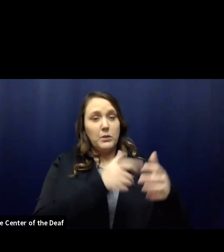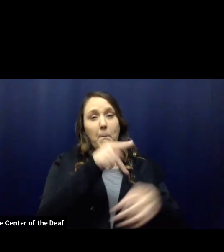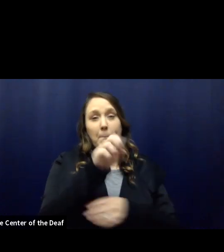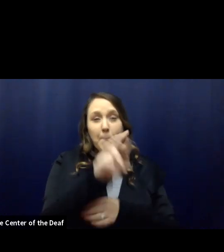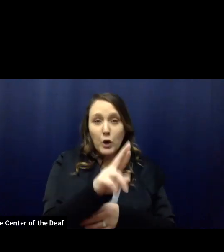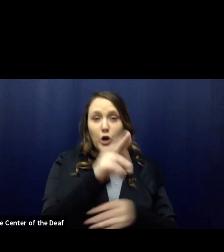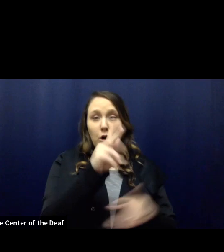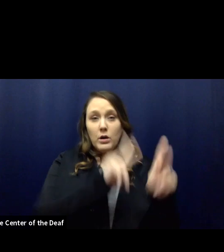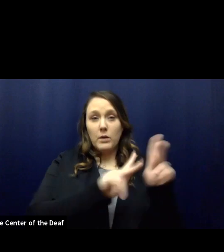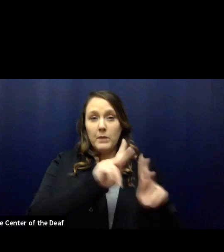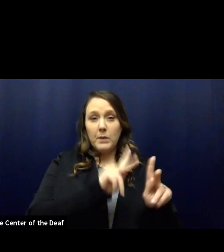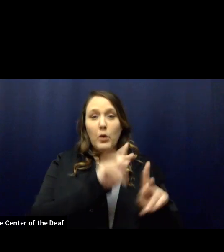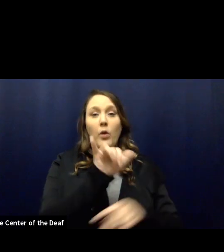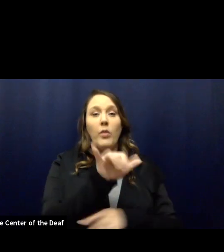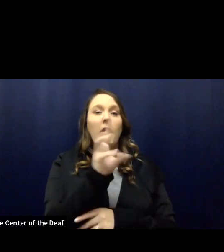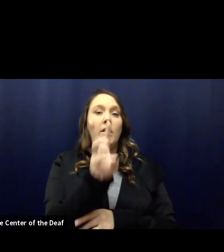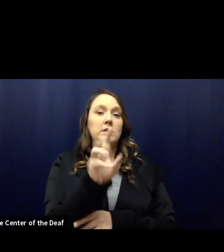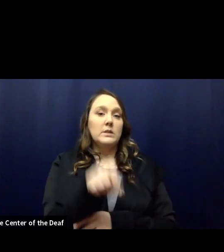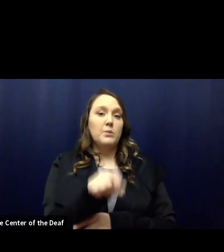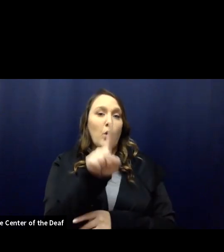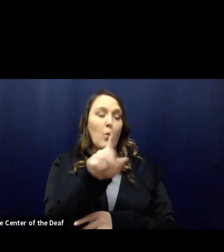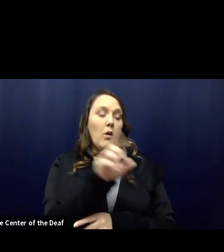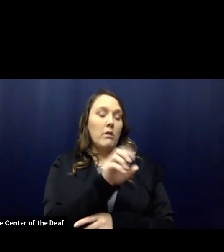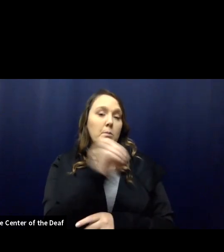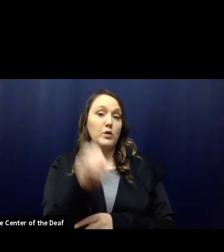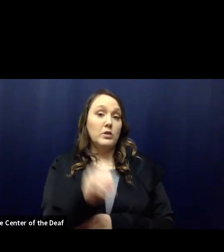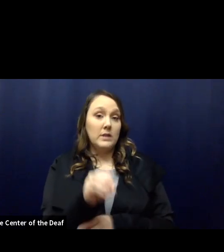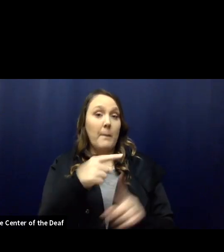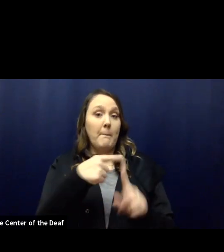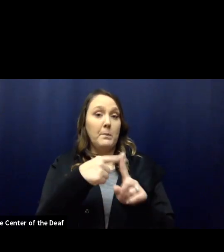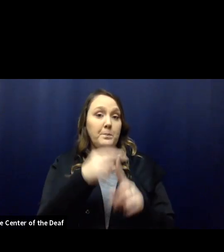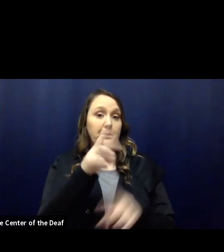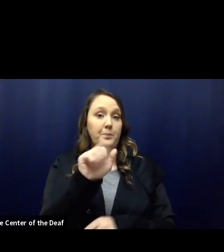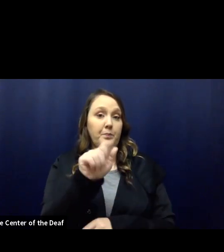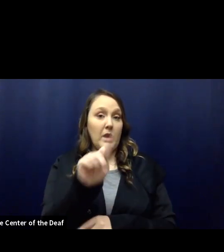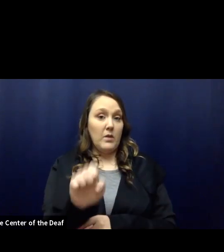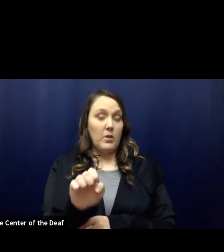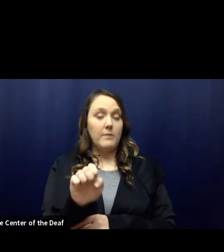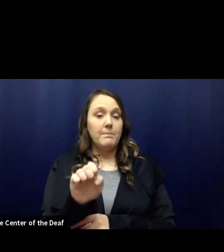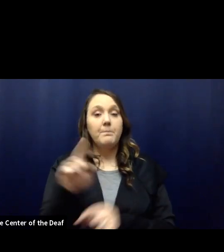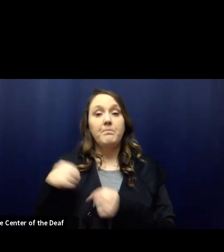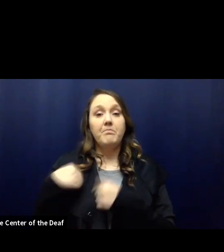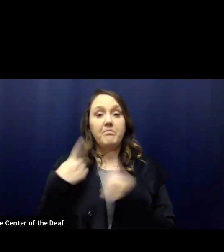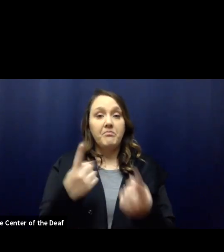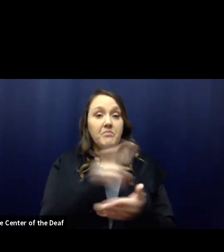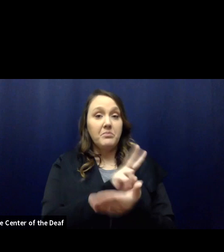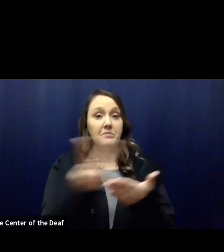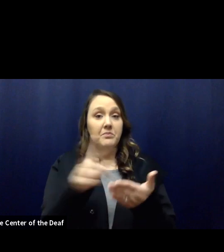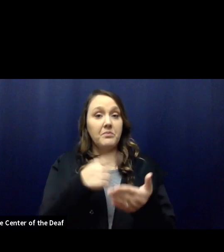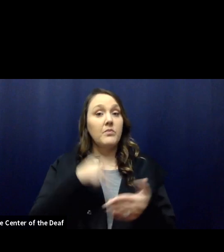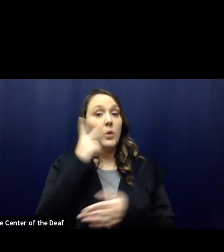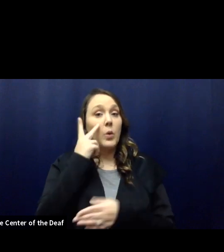about a 6.1% positivity rate. Over the last 2 weeks, we've seen a